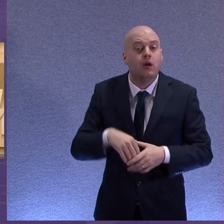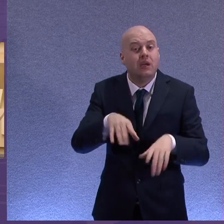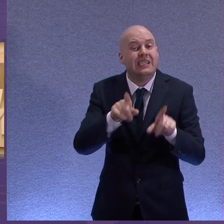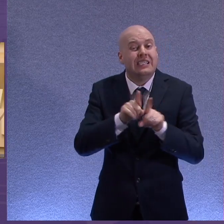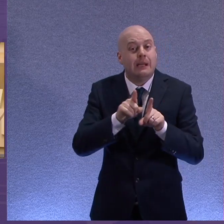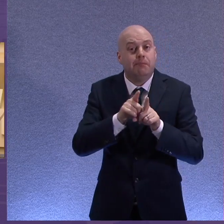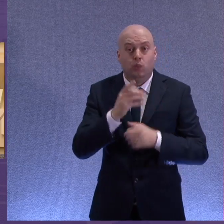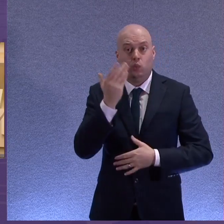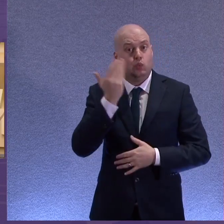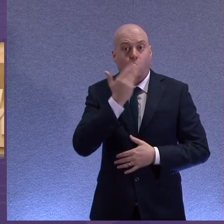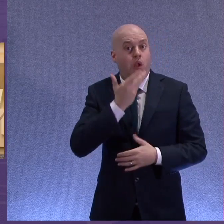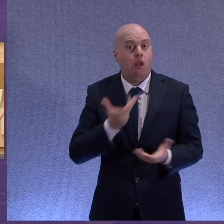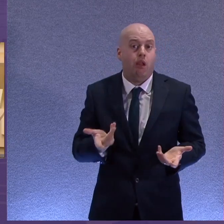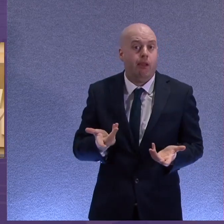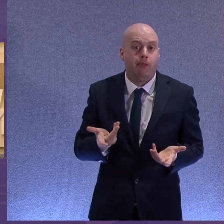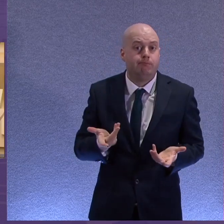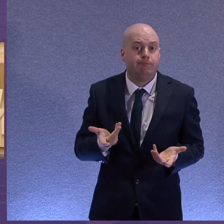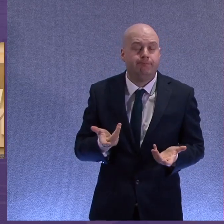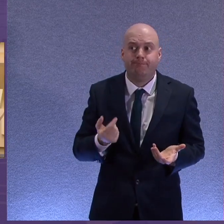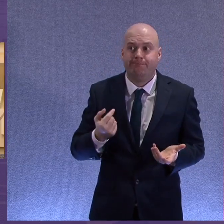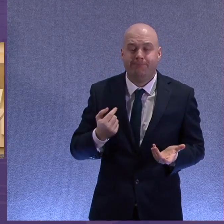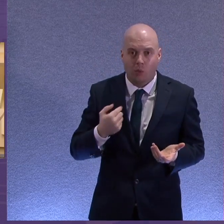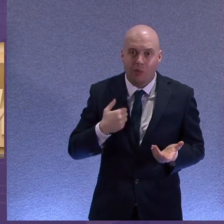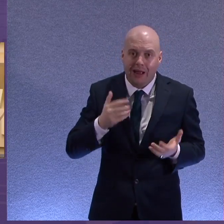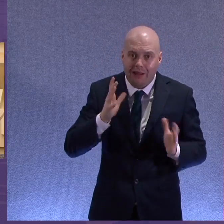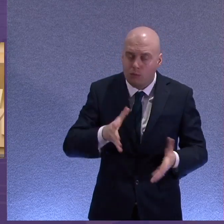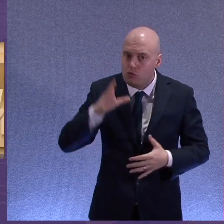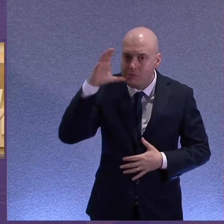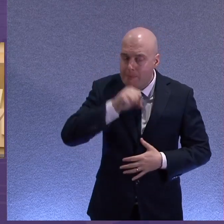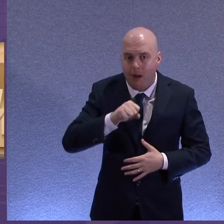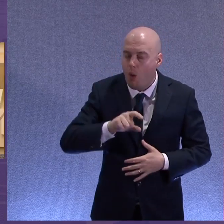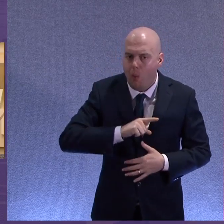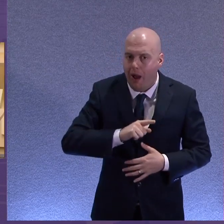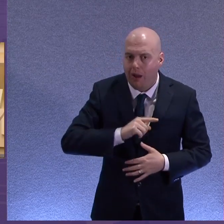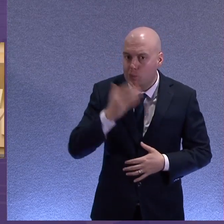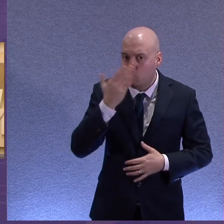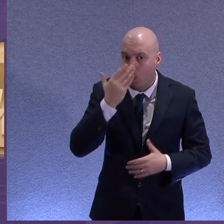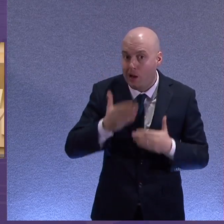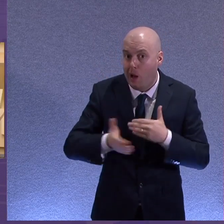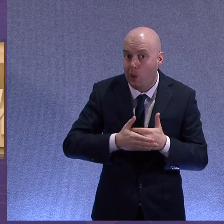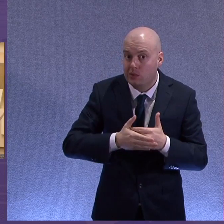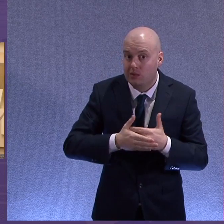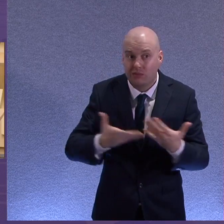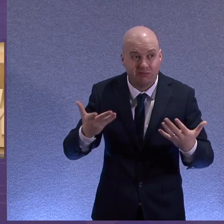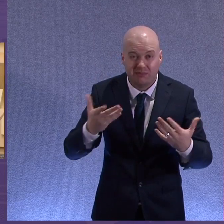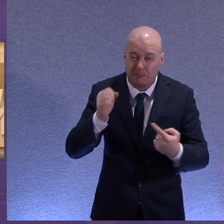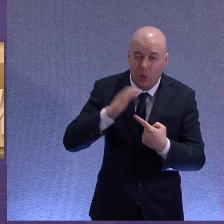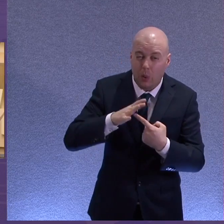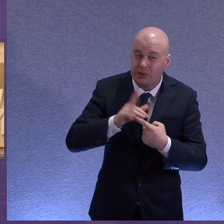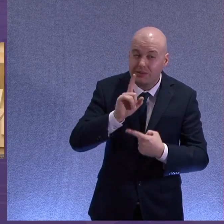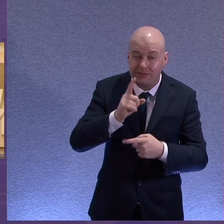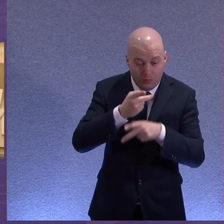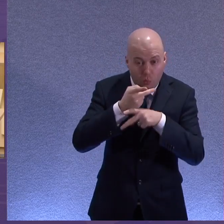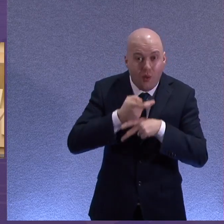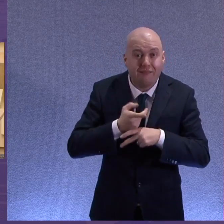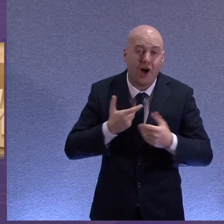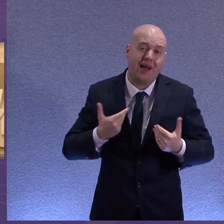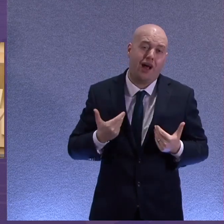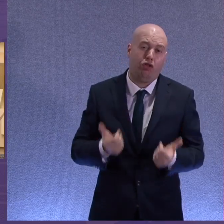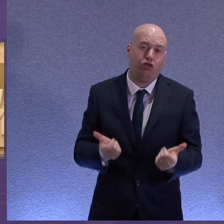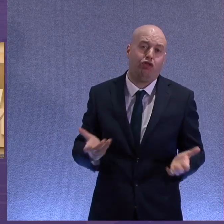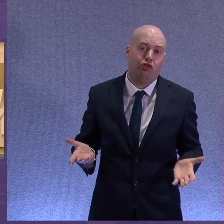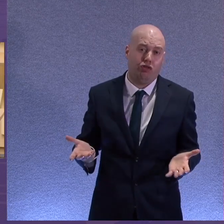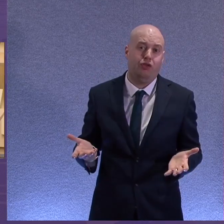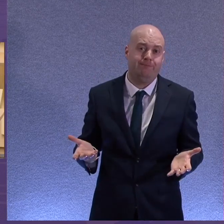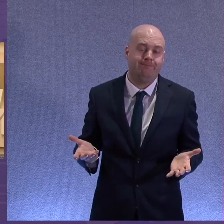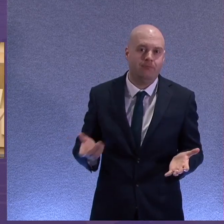schools, we have to remember why schools are closed right now. It's for a health reason, because the experts have told us that it helps delay